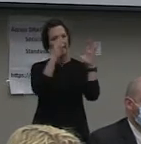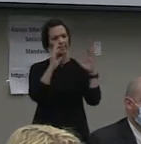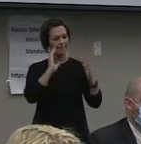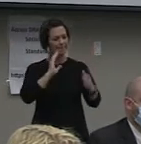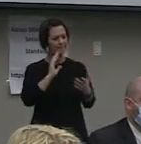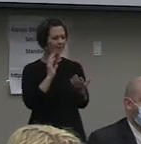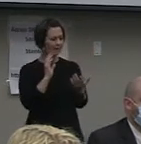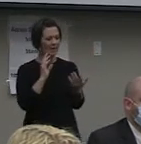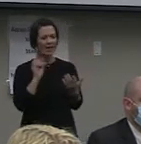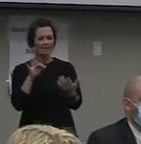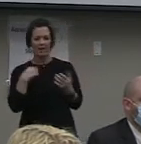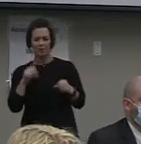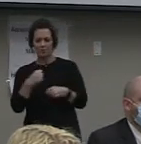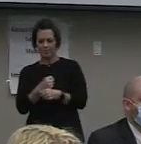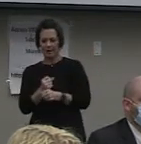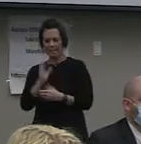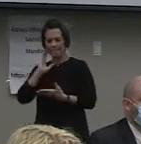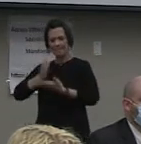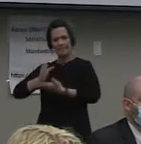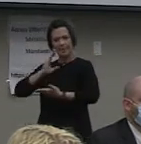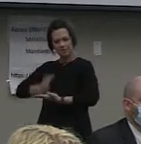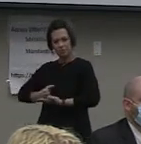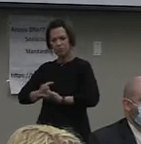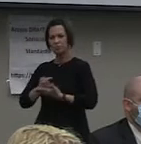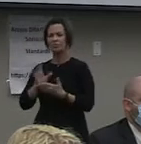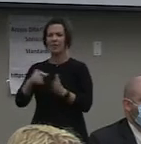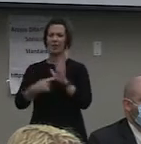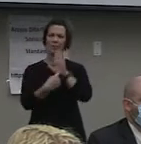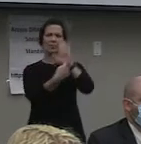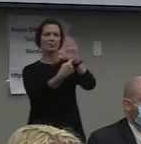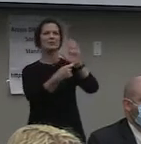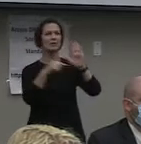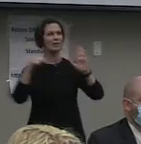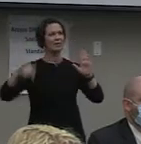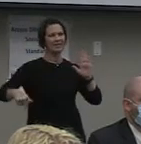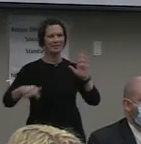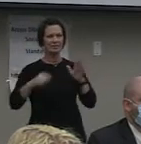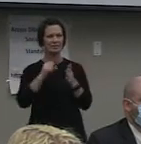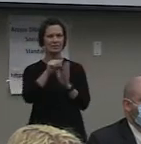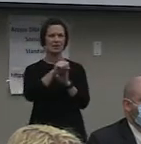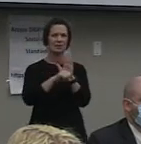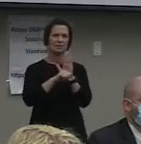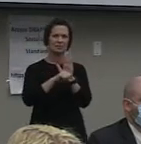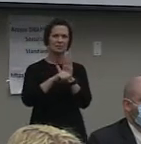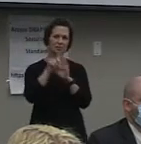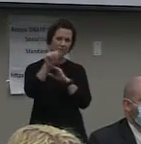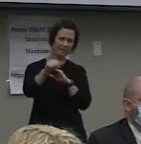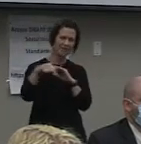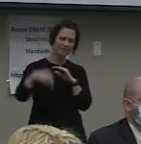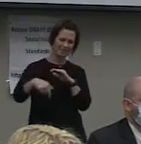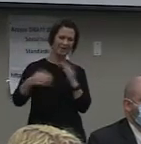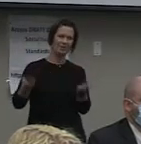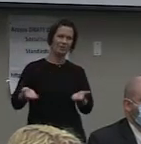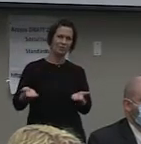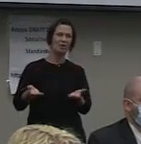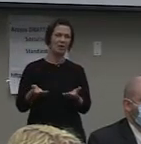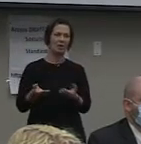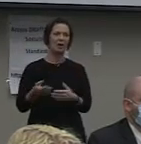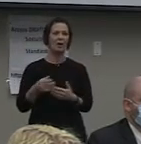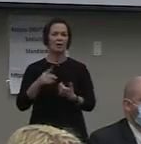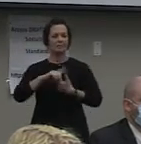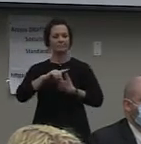that would represent the heritage of this state. And some of the things I would have, I'd have a picture of